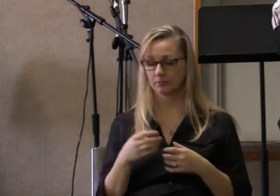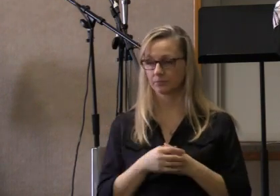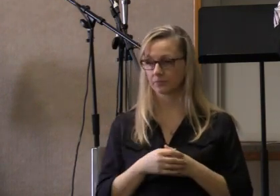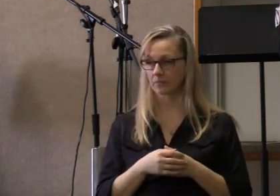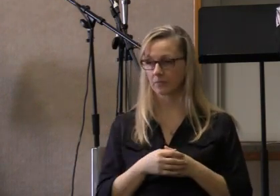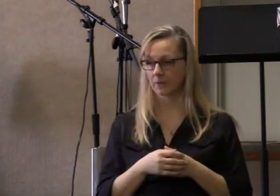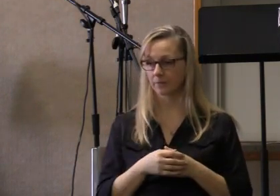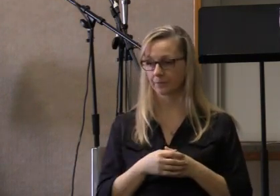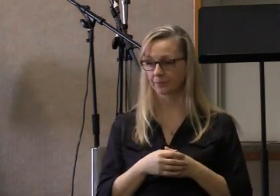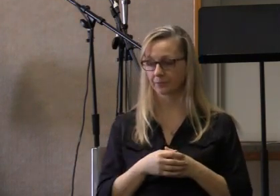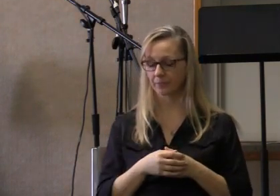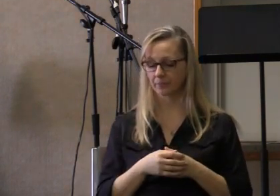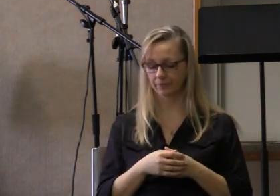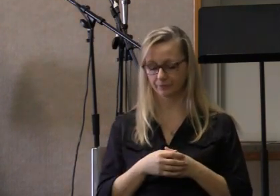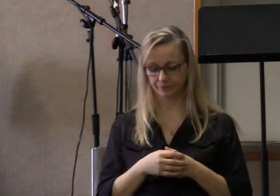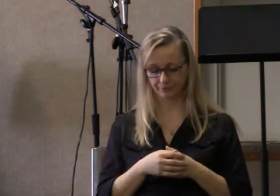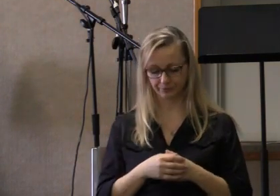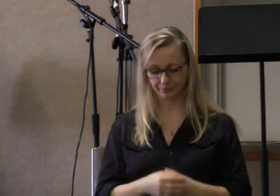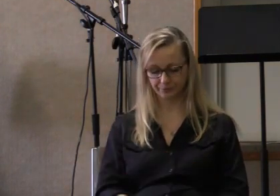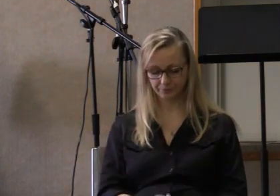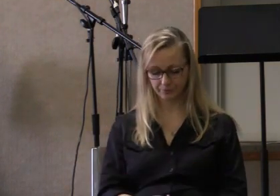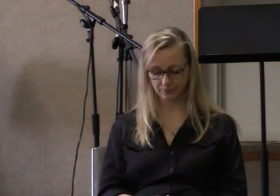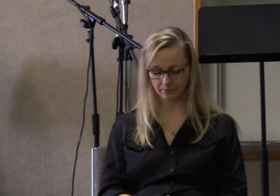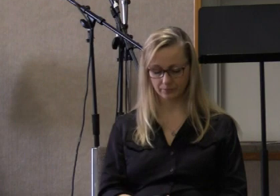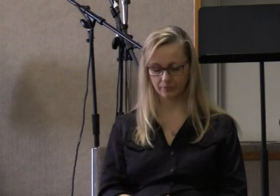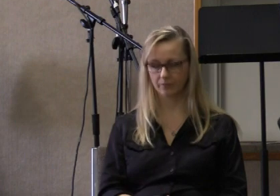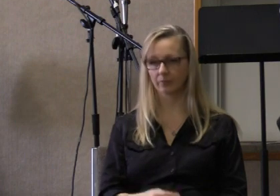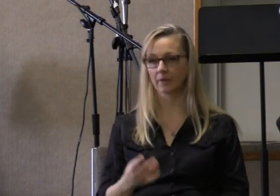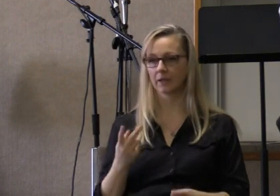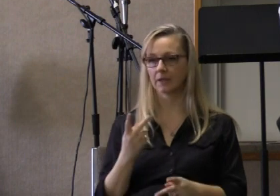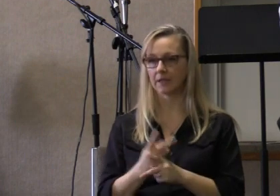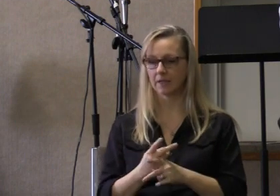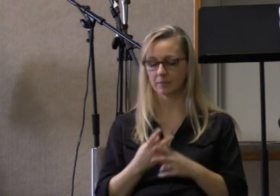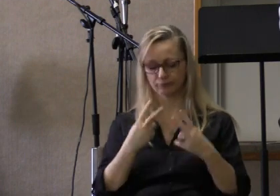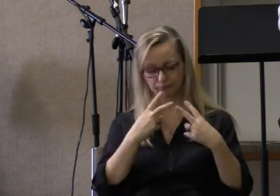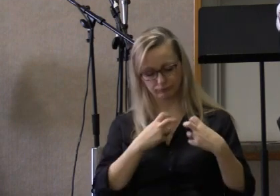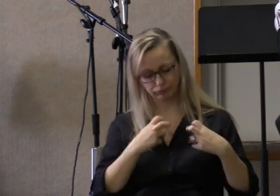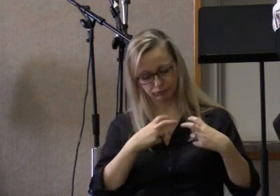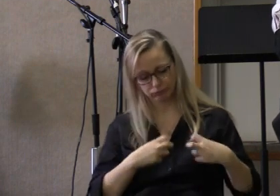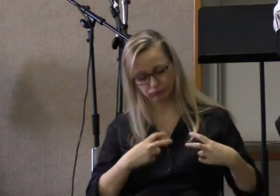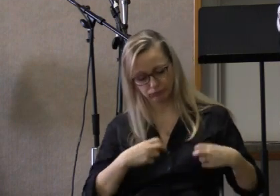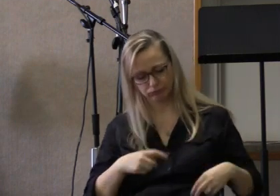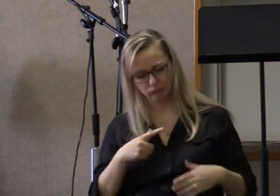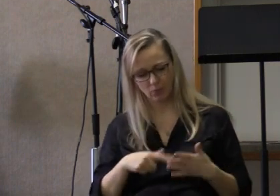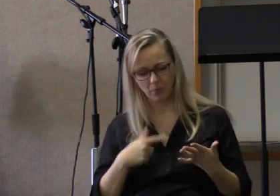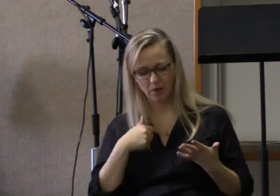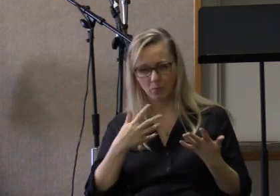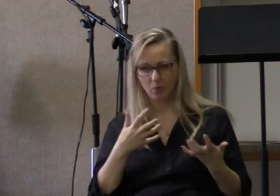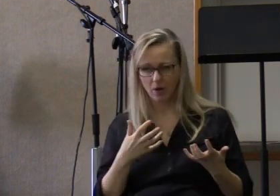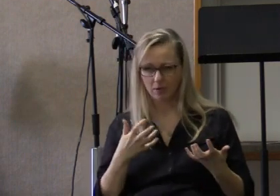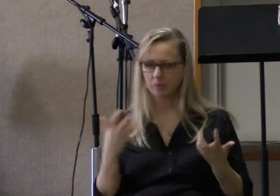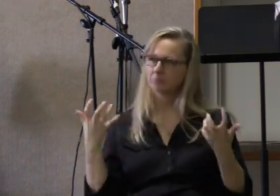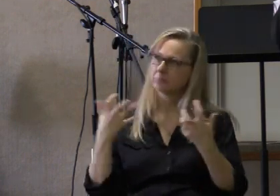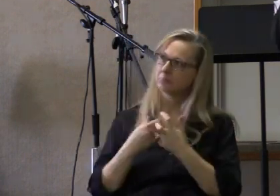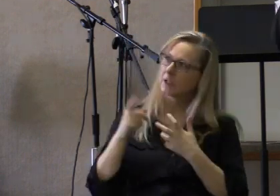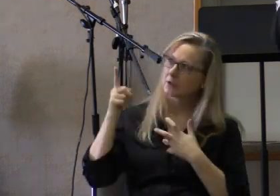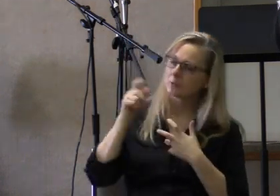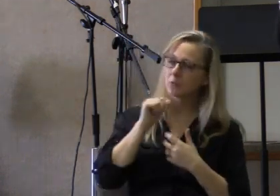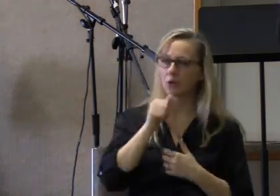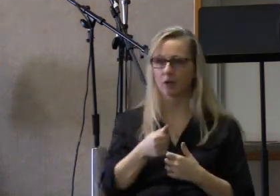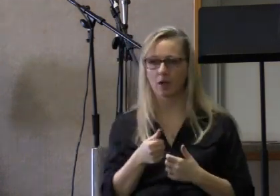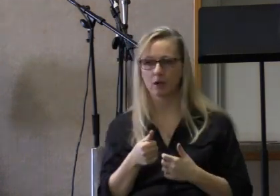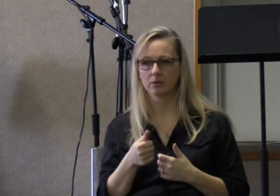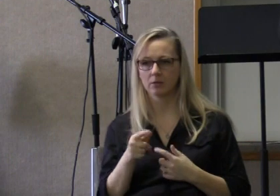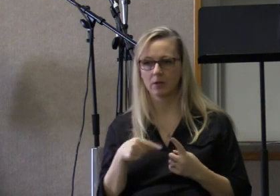you. Announce what God is telling you. Keep examining what you're wanting. And choose to